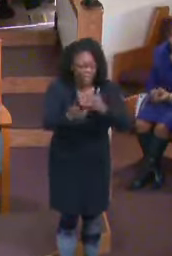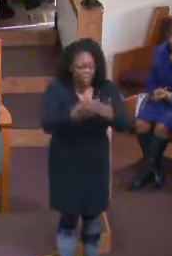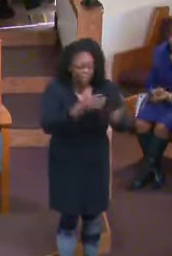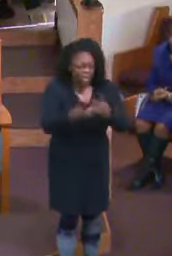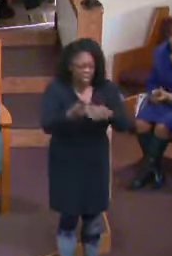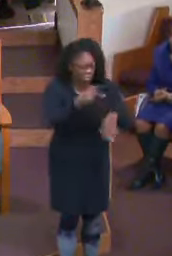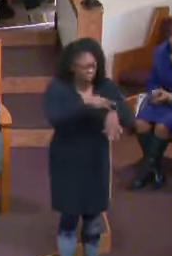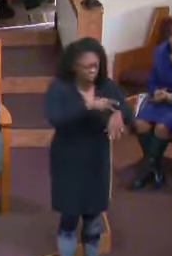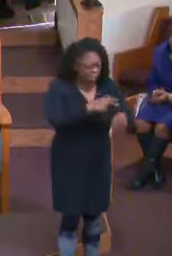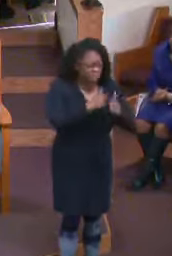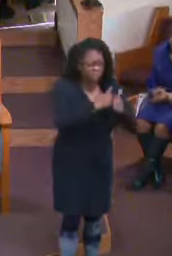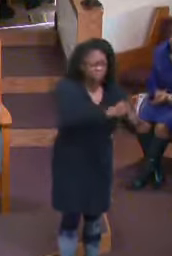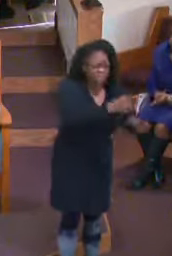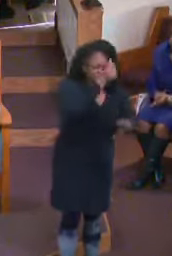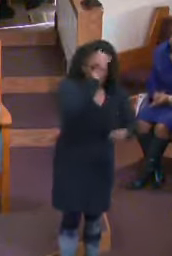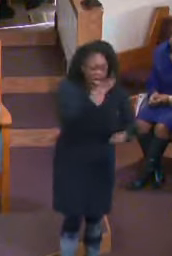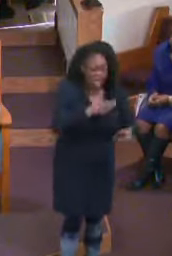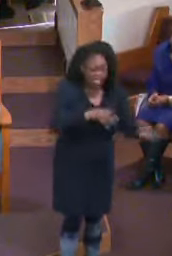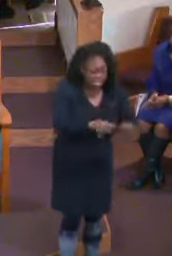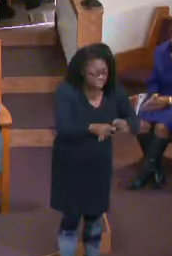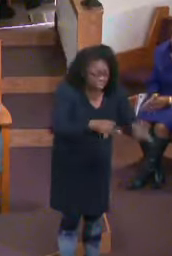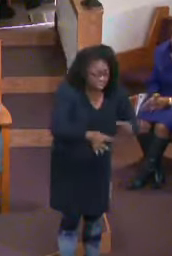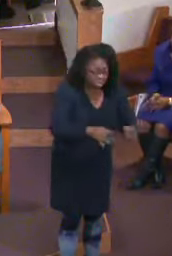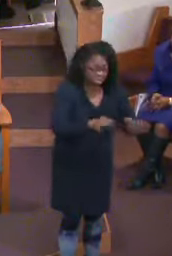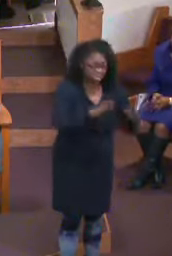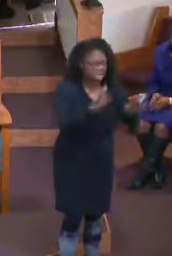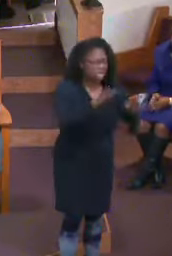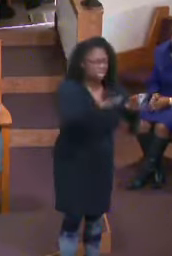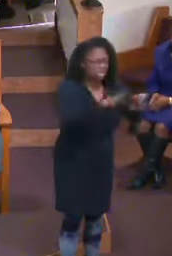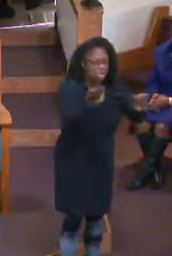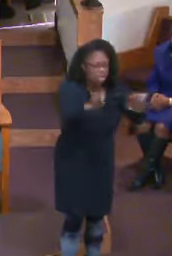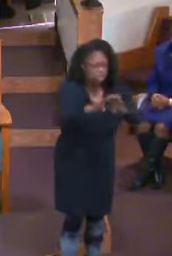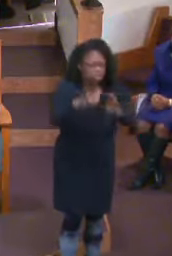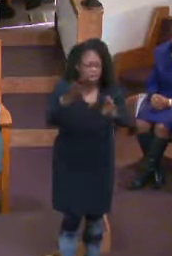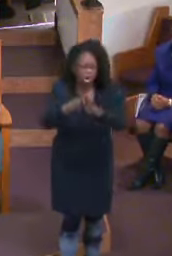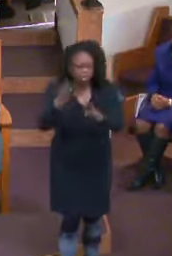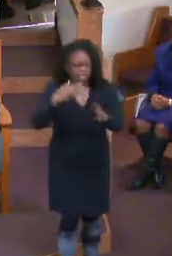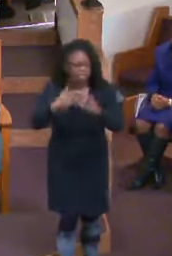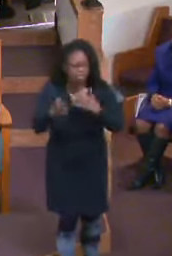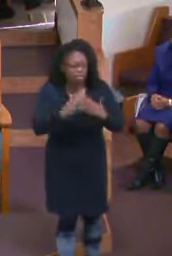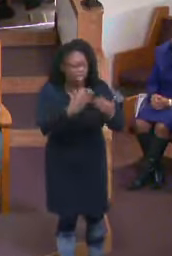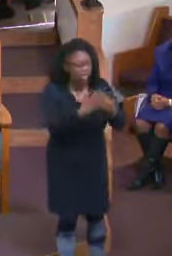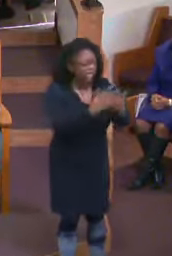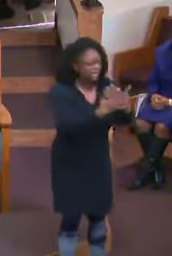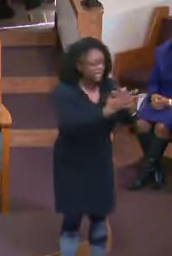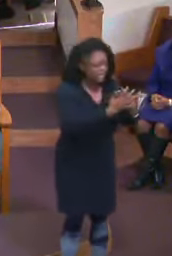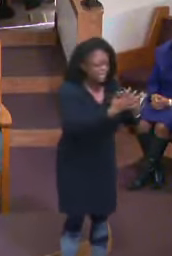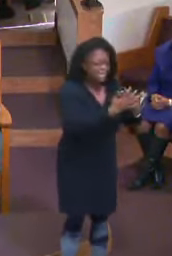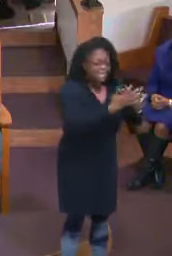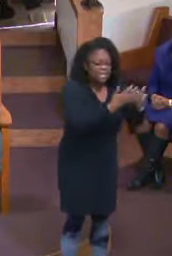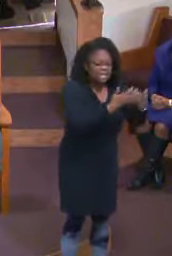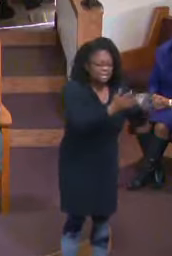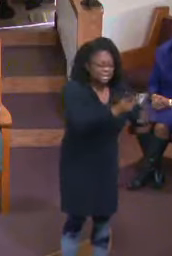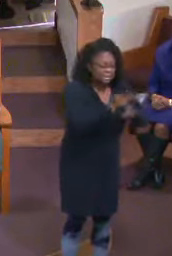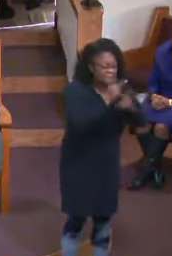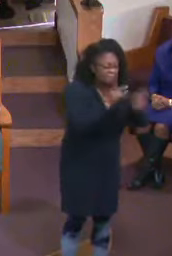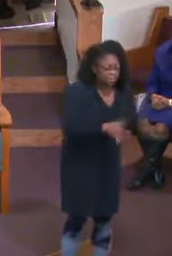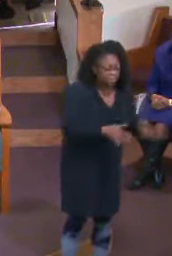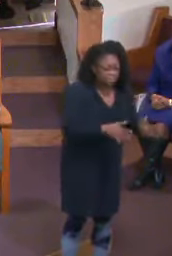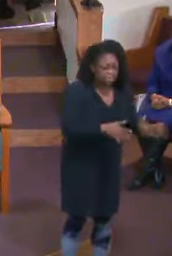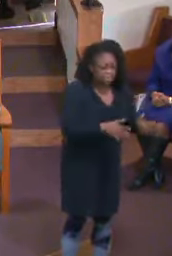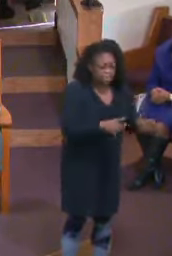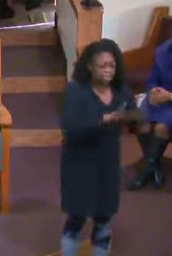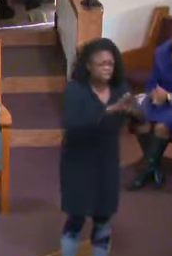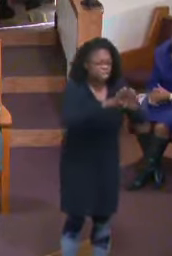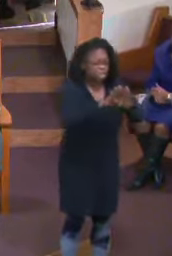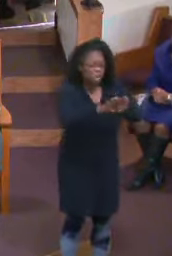instructions, doors were open despite the gatekeepers whose job was to keep the doors closed. They opened